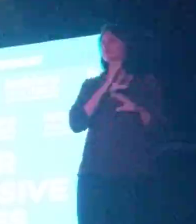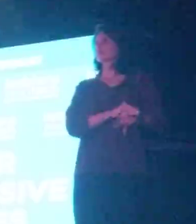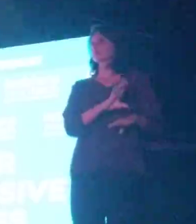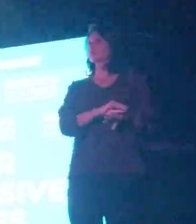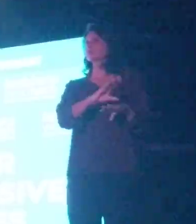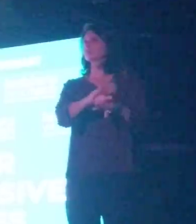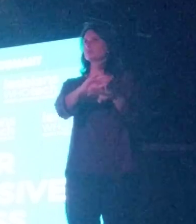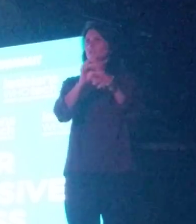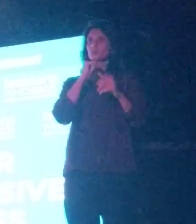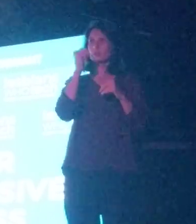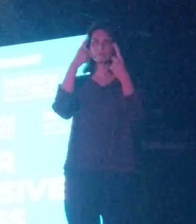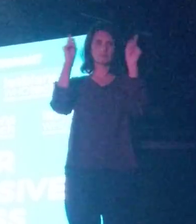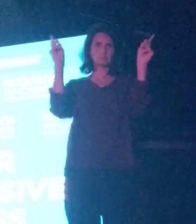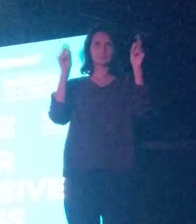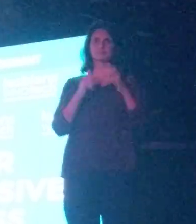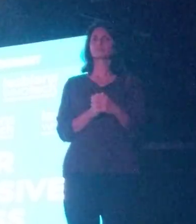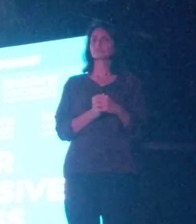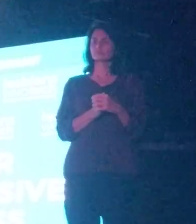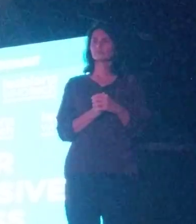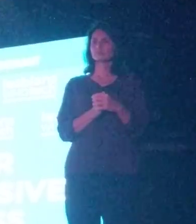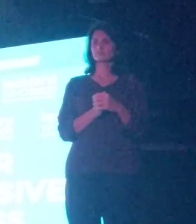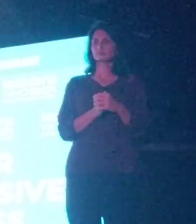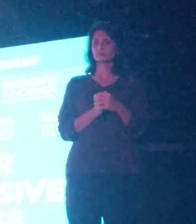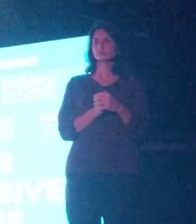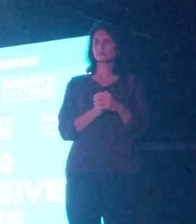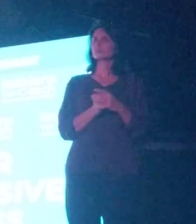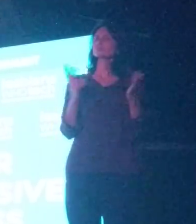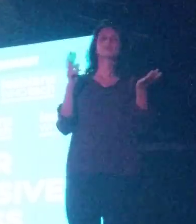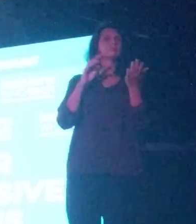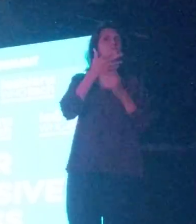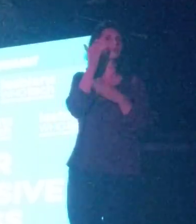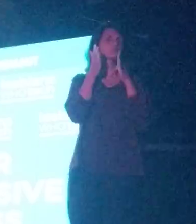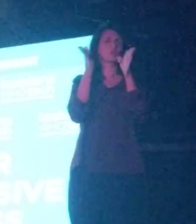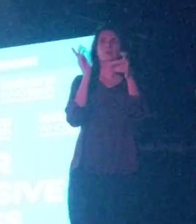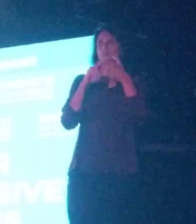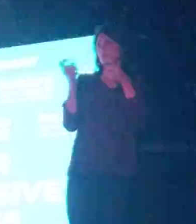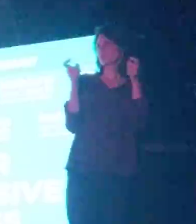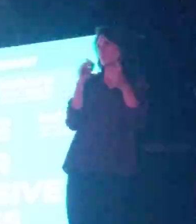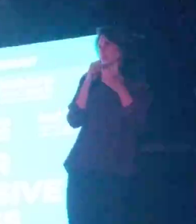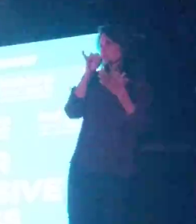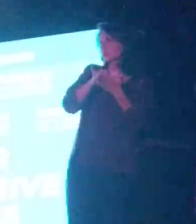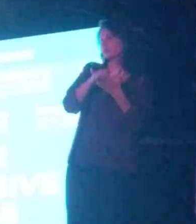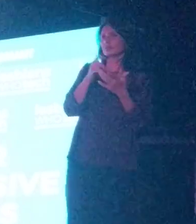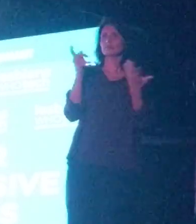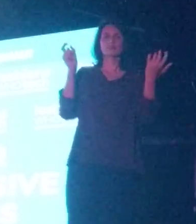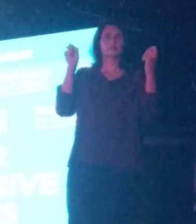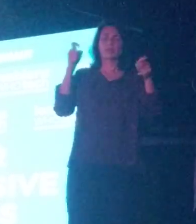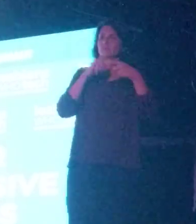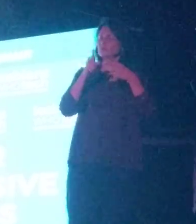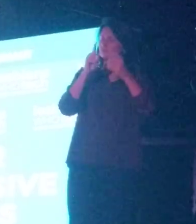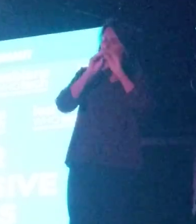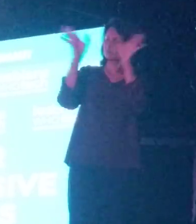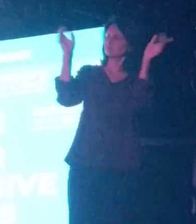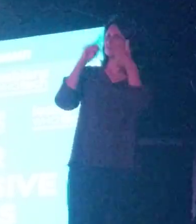it is to just overwhelm with numbers so that they can't shade them on the margins, they can't suppress